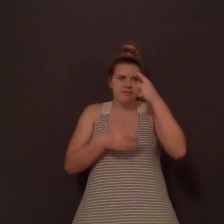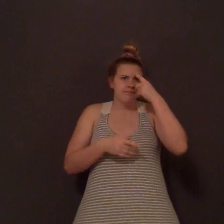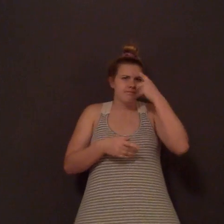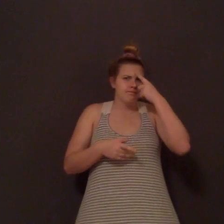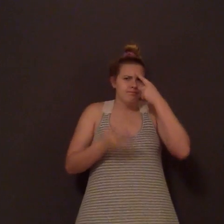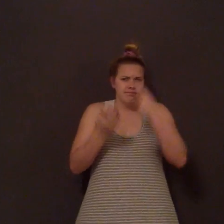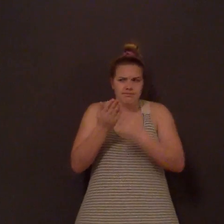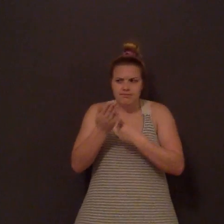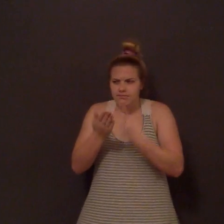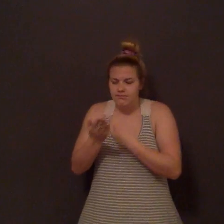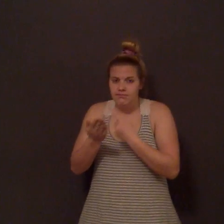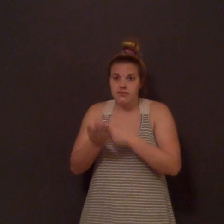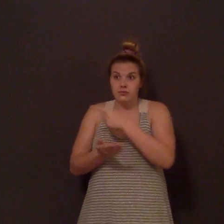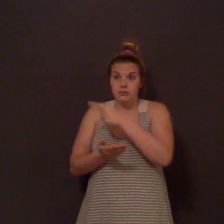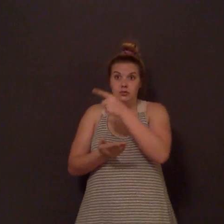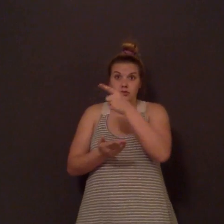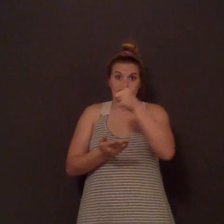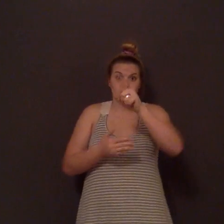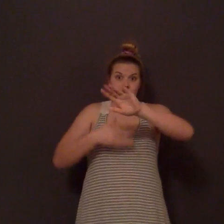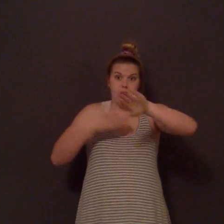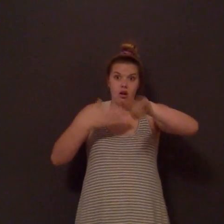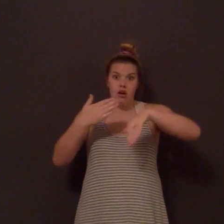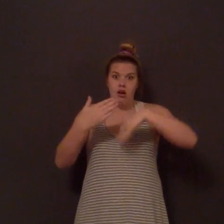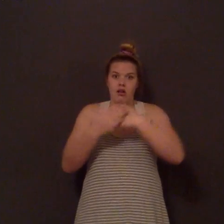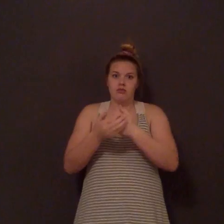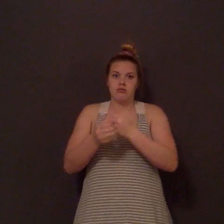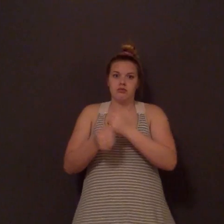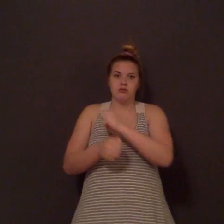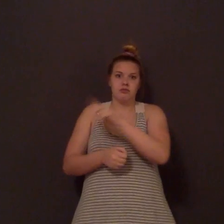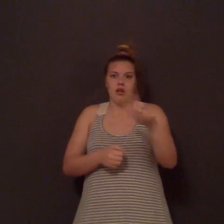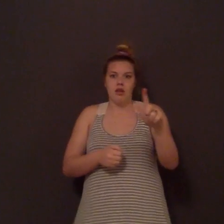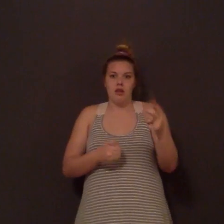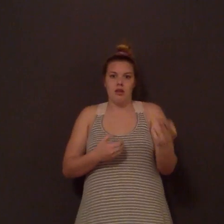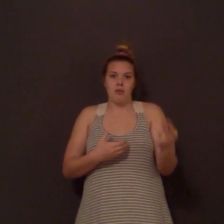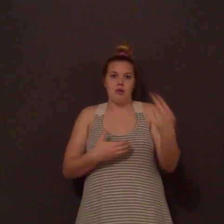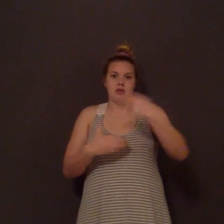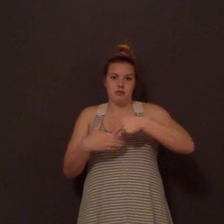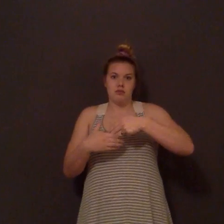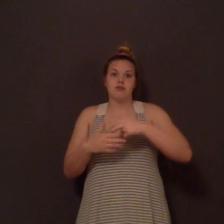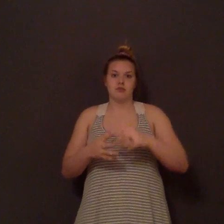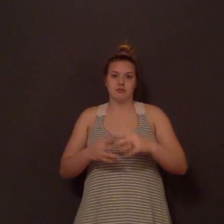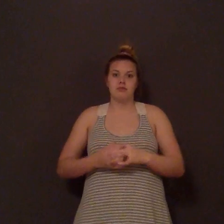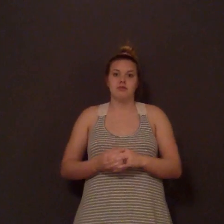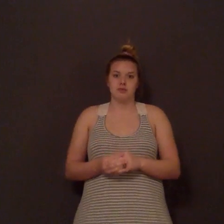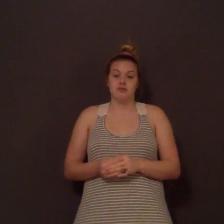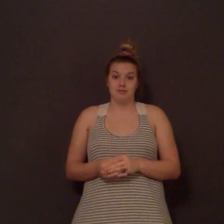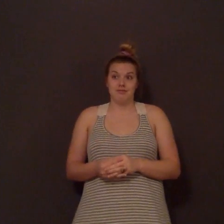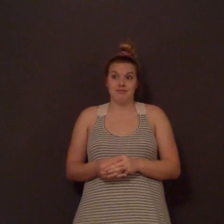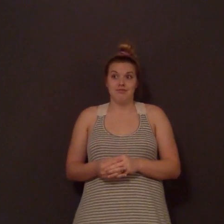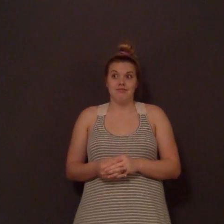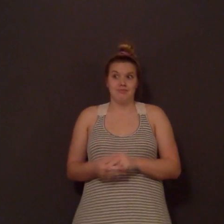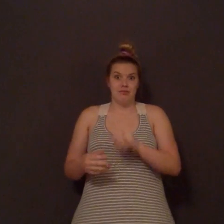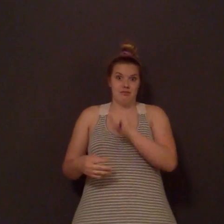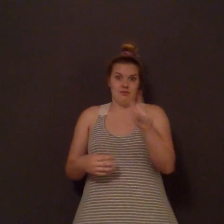every one of you to participate, and that includes you. And now for the good news. It's about